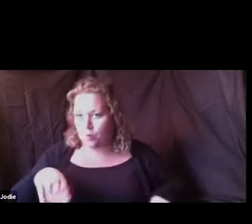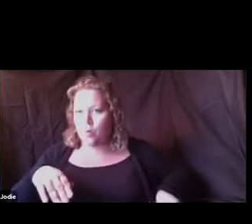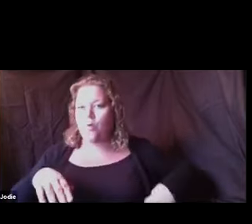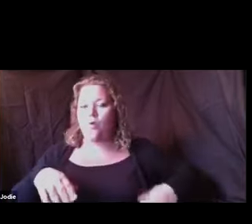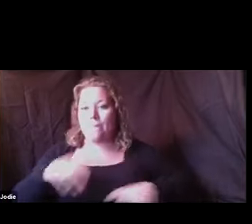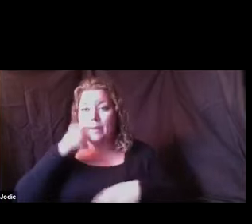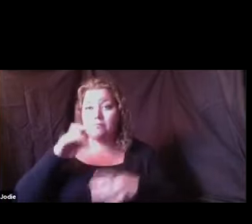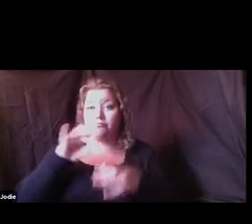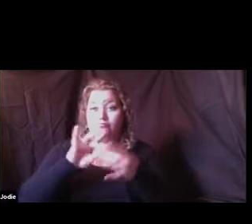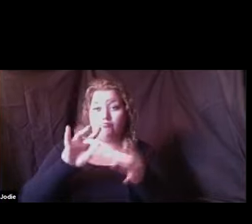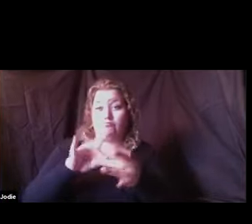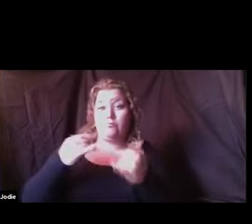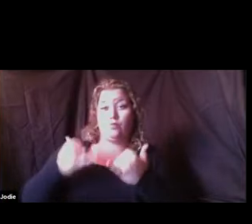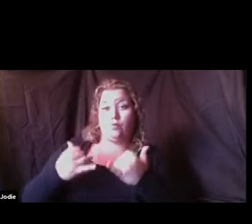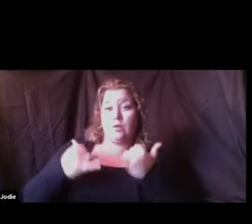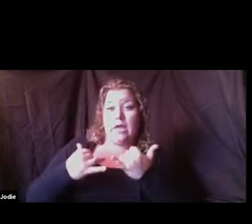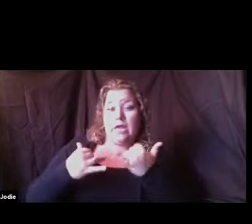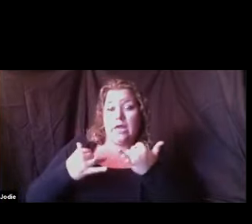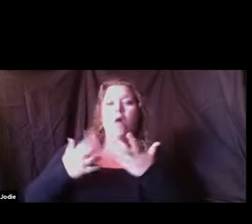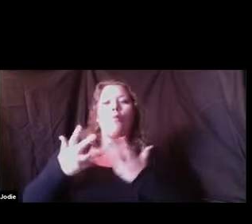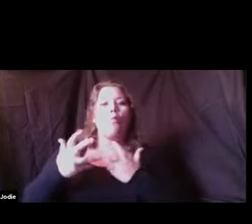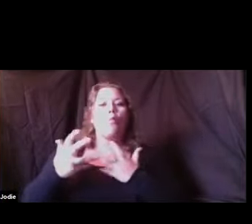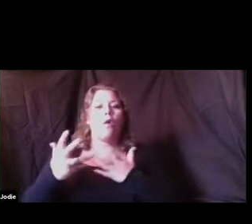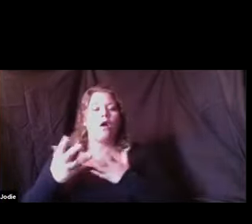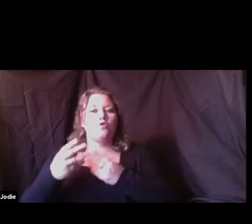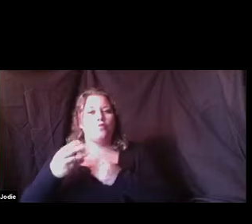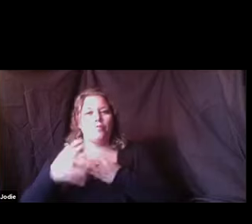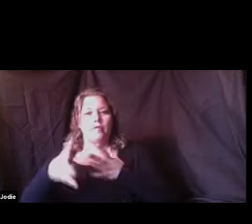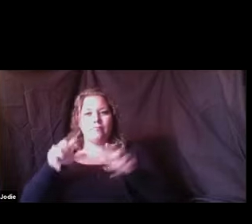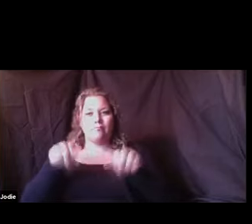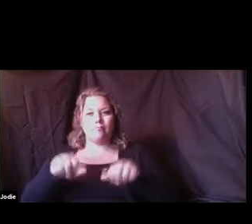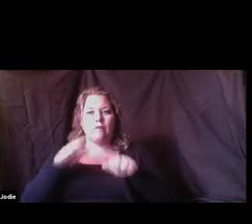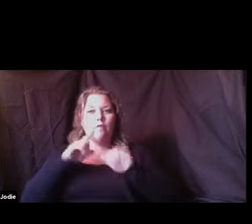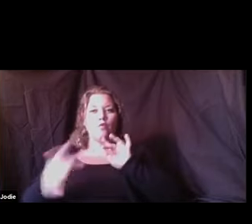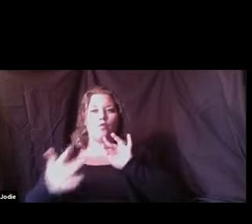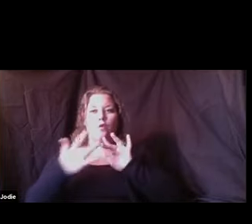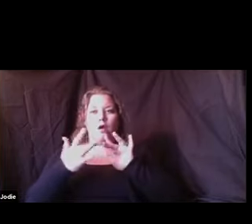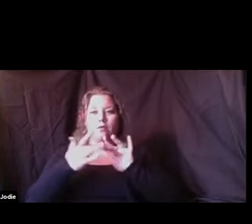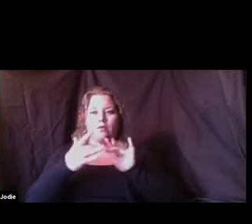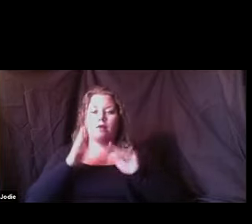heard today. We do want to be available to you, and